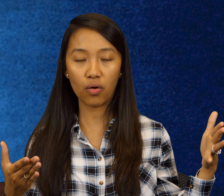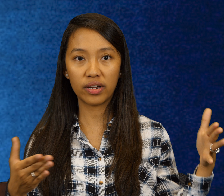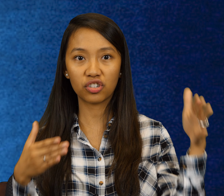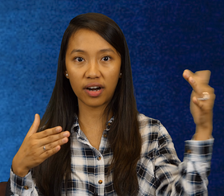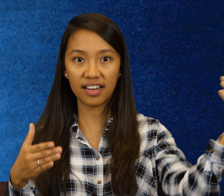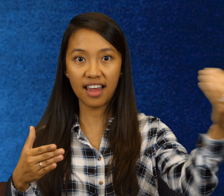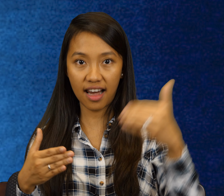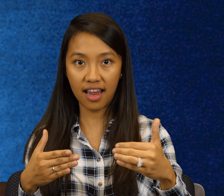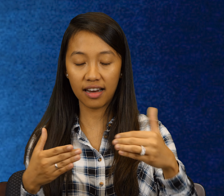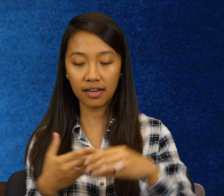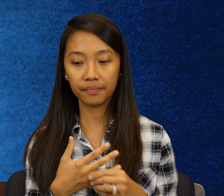always try to get in.